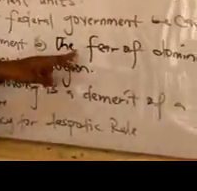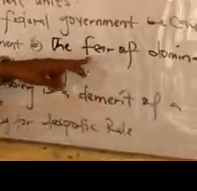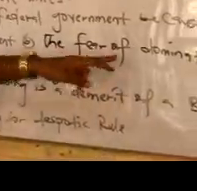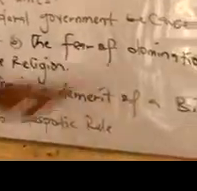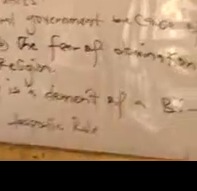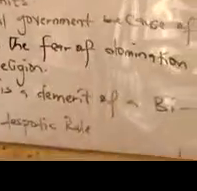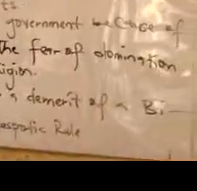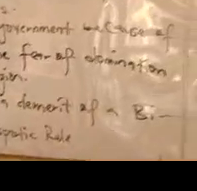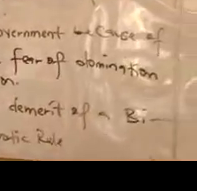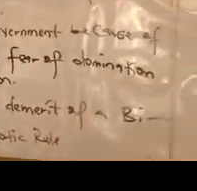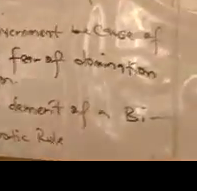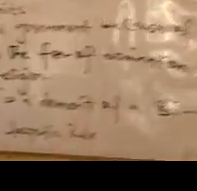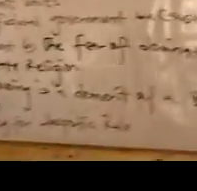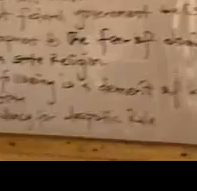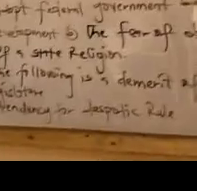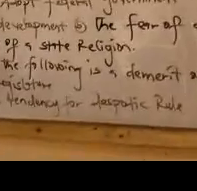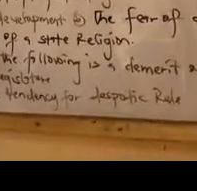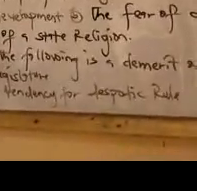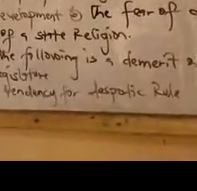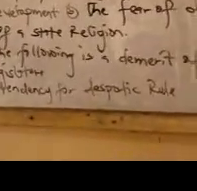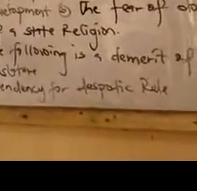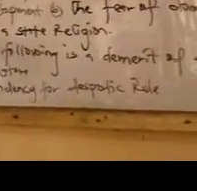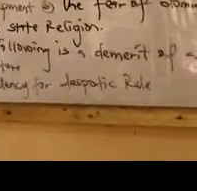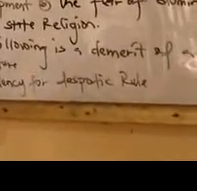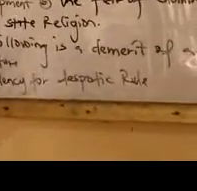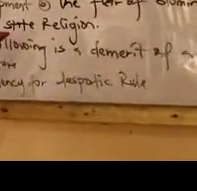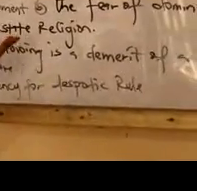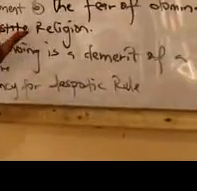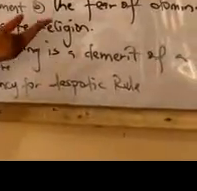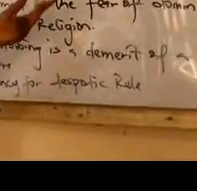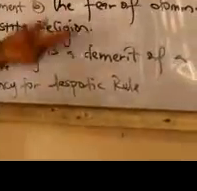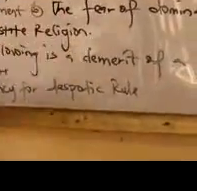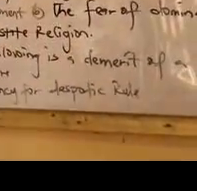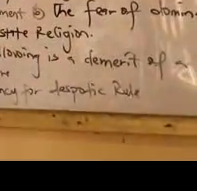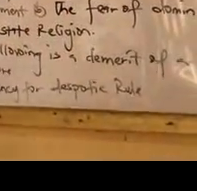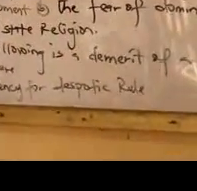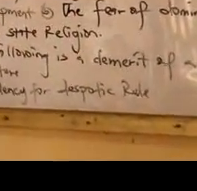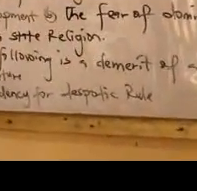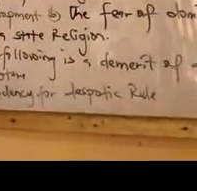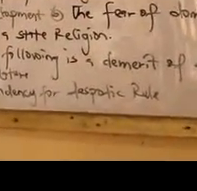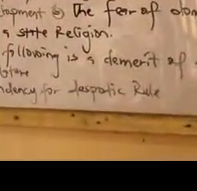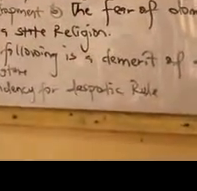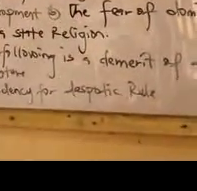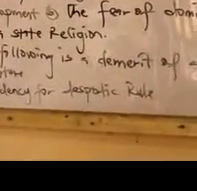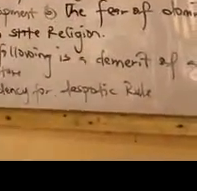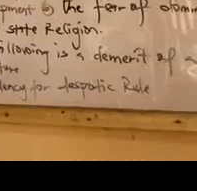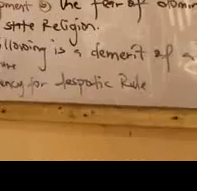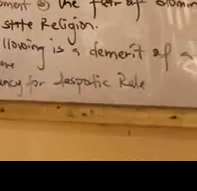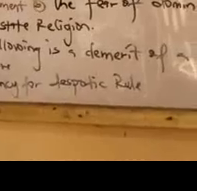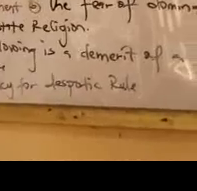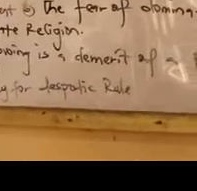B. The fear of domination. And then C. Adoption of the state religion. Then number